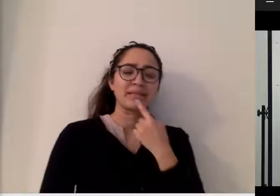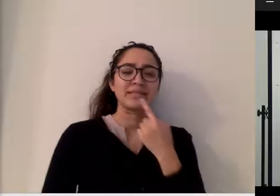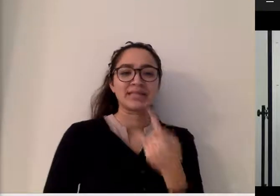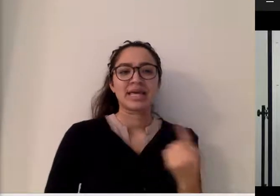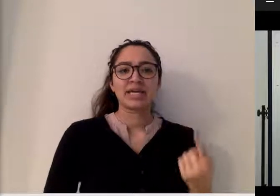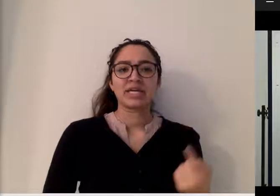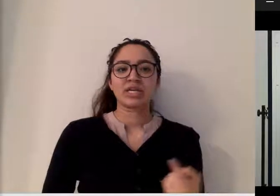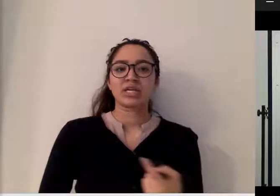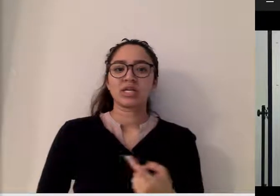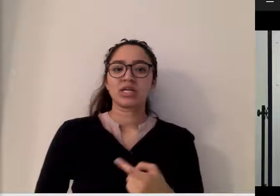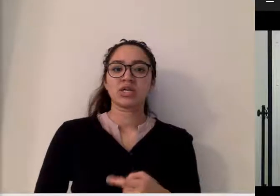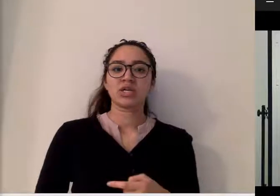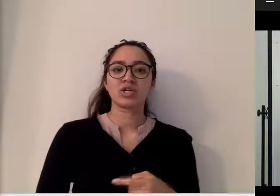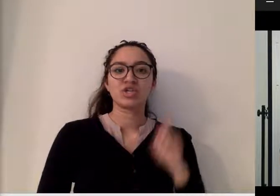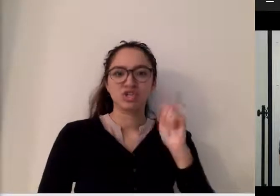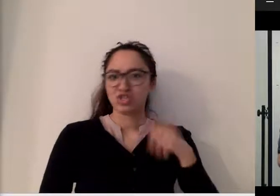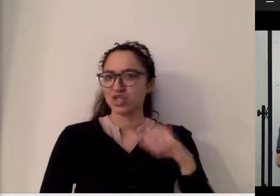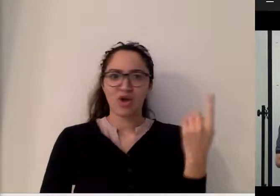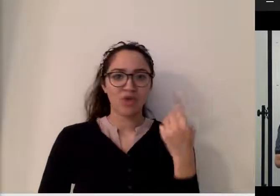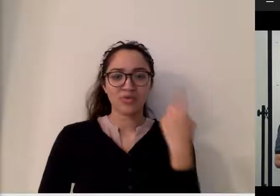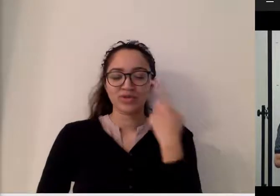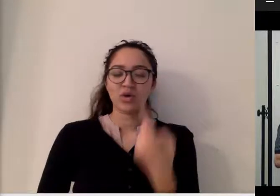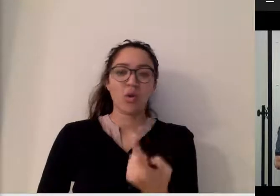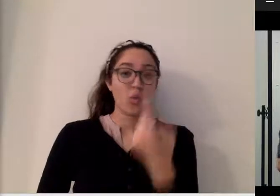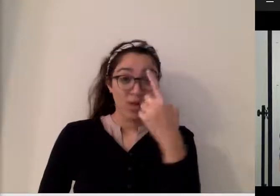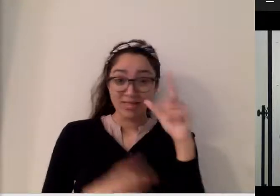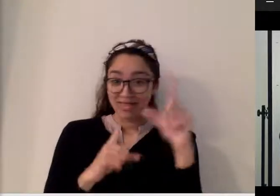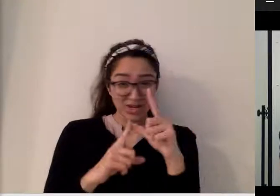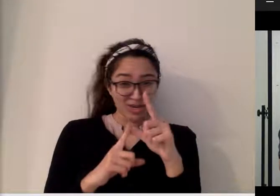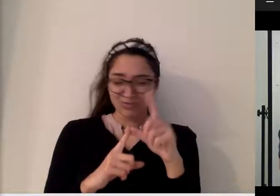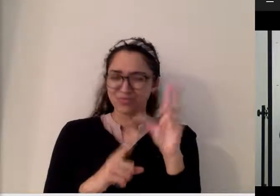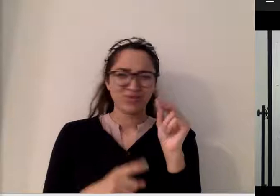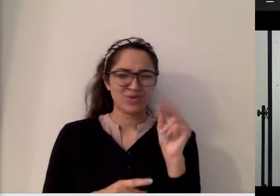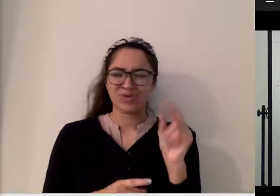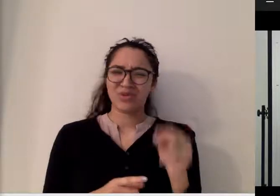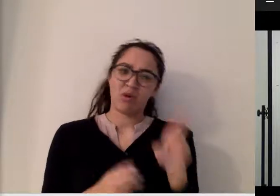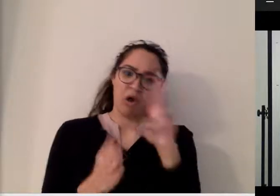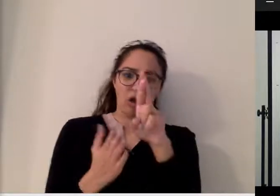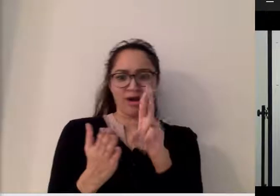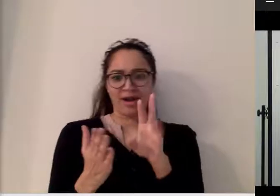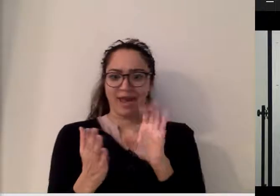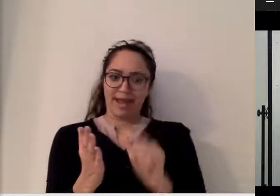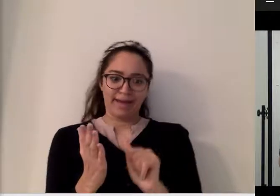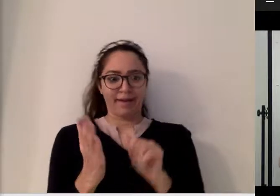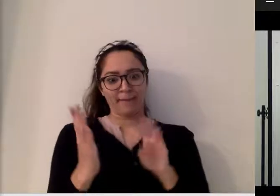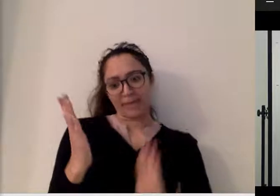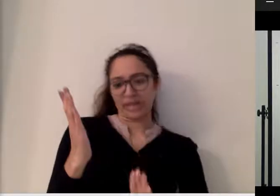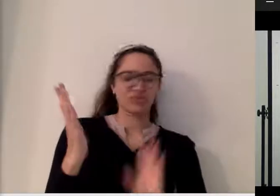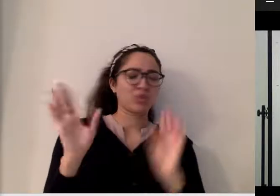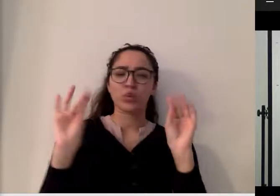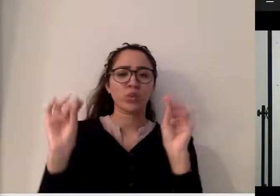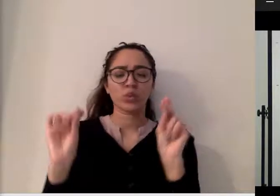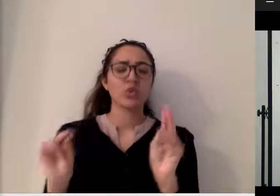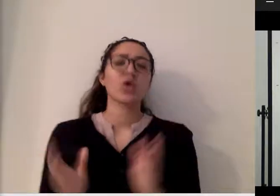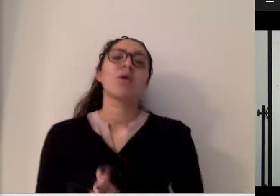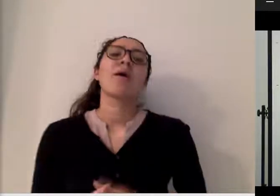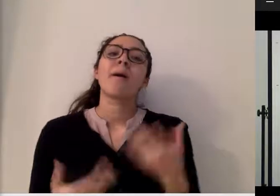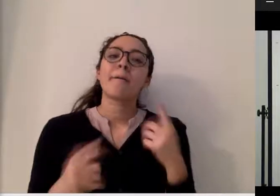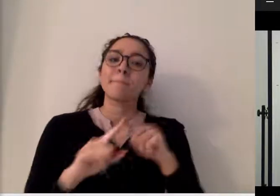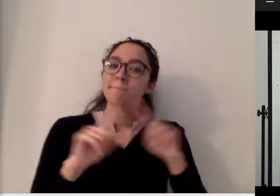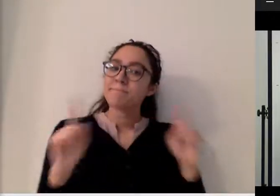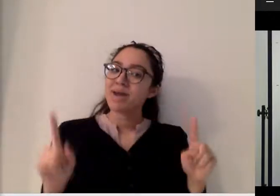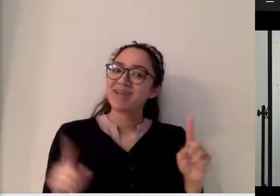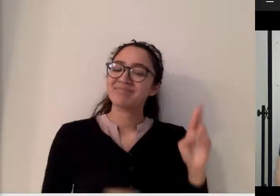when you abbreviate things that should always be one letter. Anything you do to make it shorter is good. But this looks